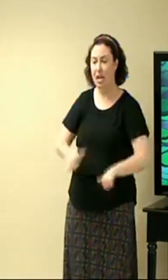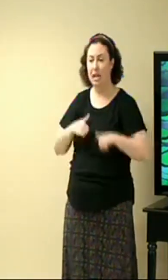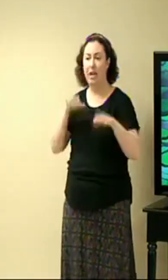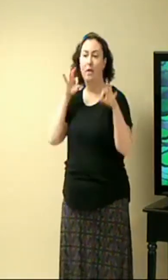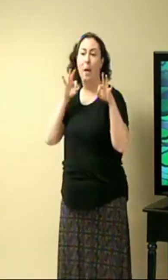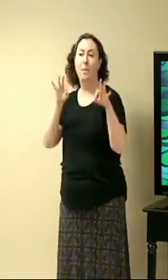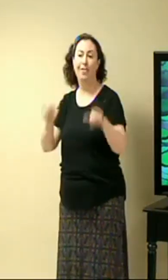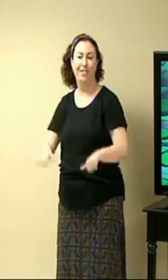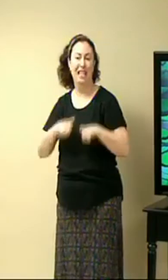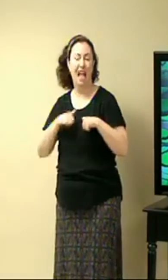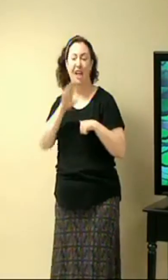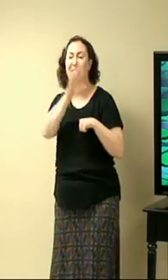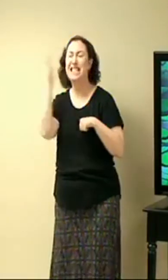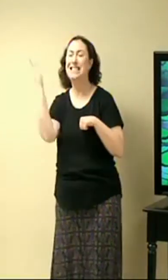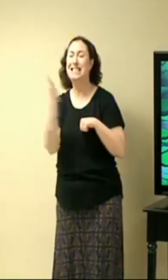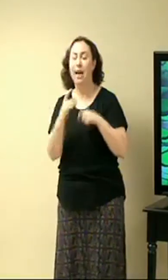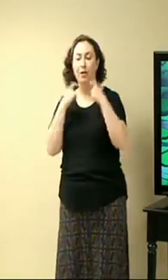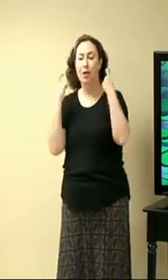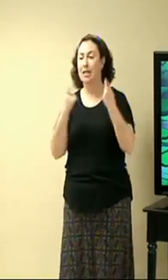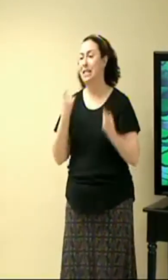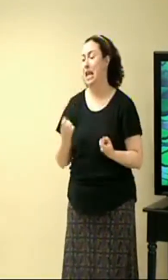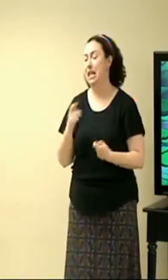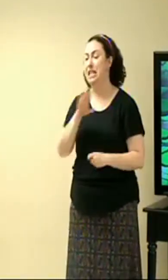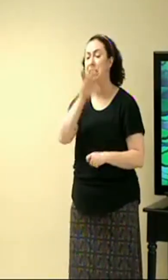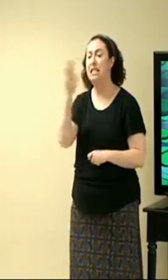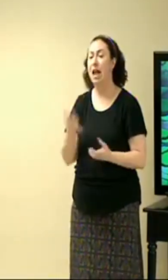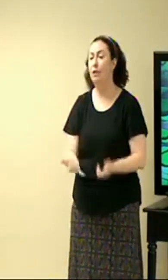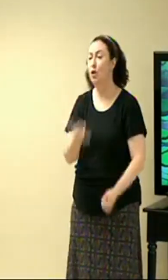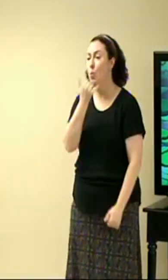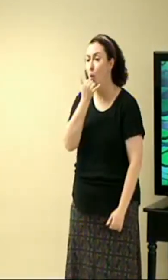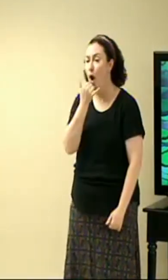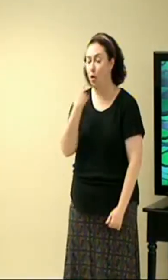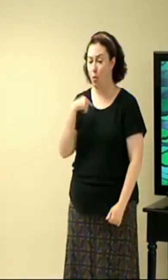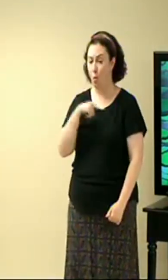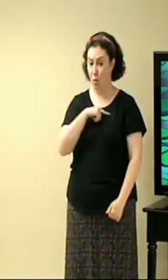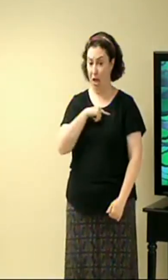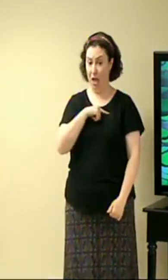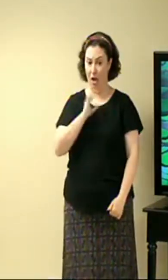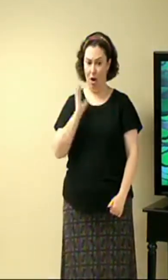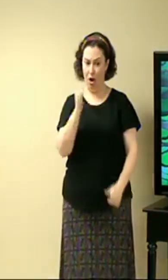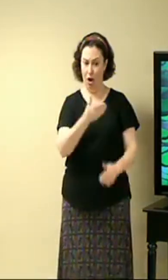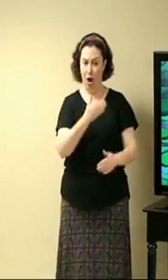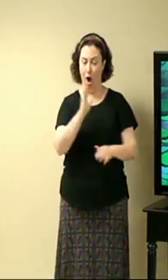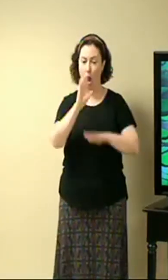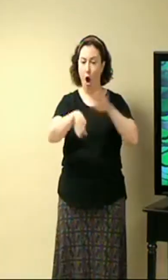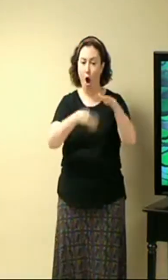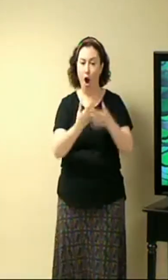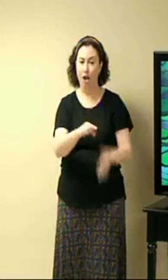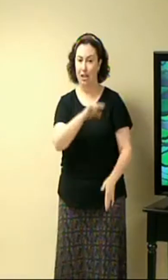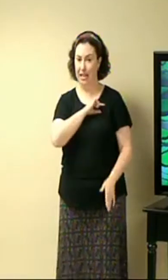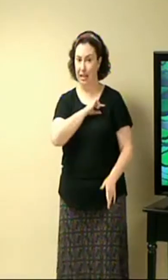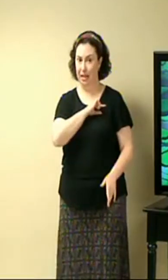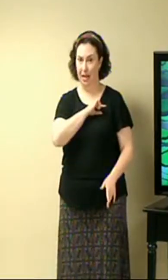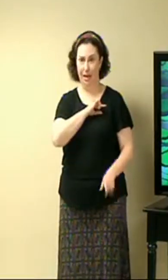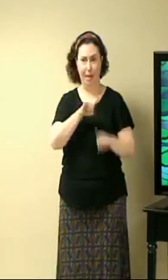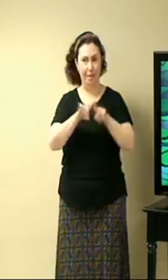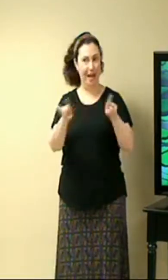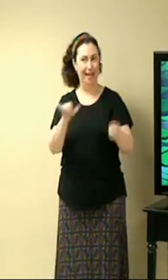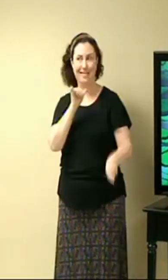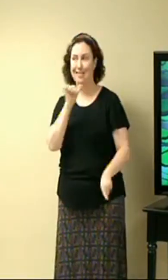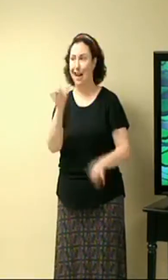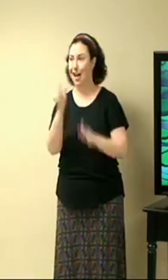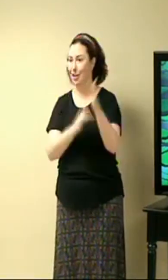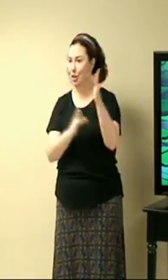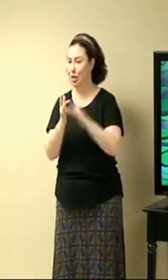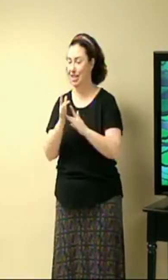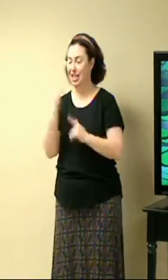did he sin. Not once did he screw up. All of us are guilty except for Jesus. And the only perfect person who